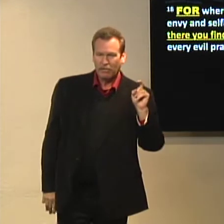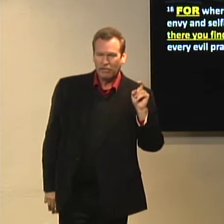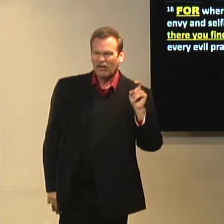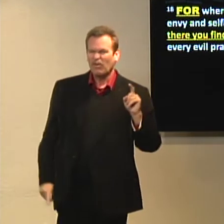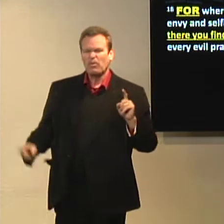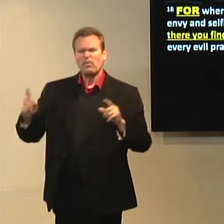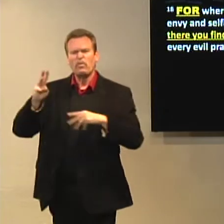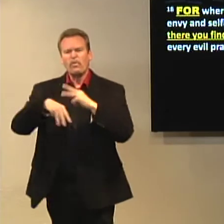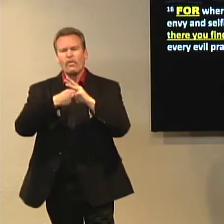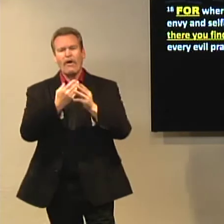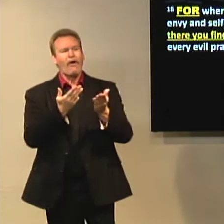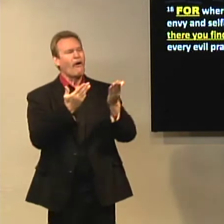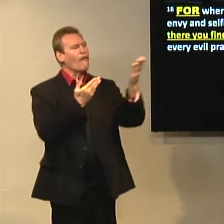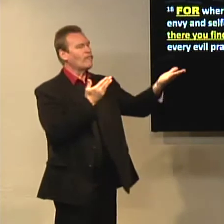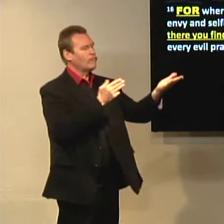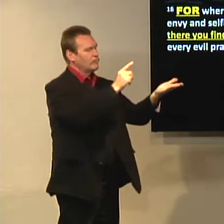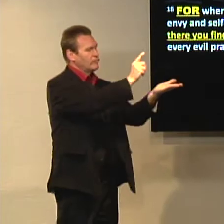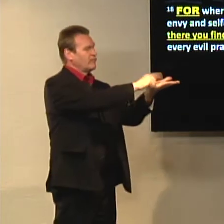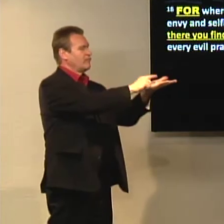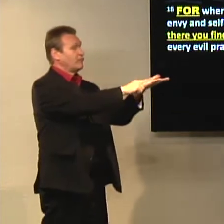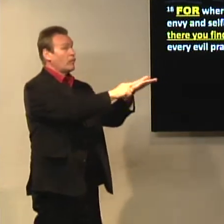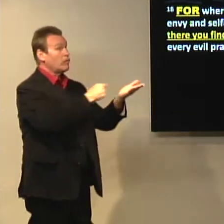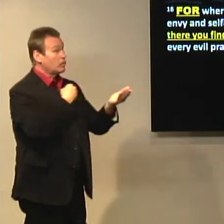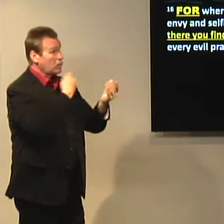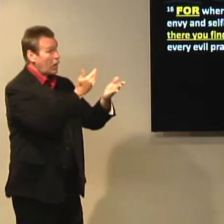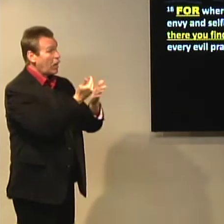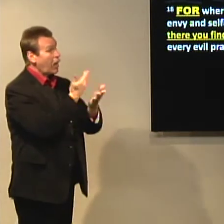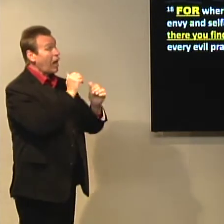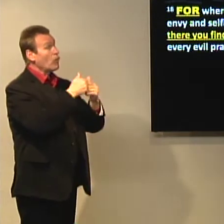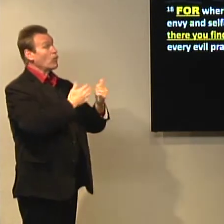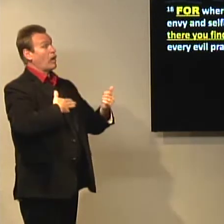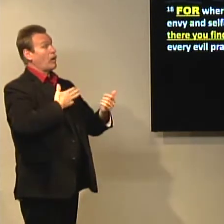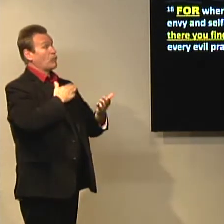happy. I mean, can it really, all of the things that you can offer to them?